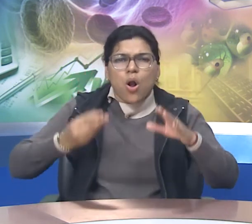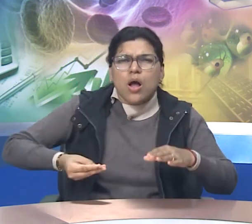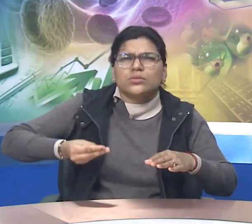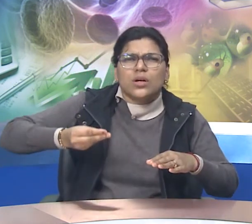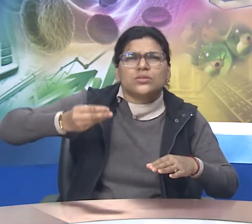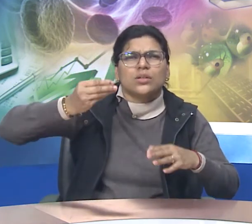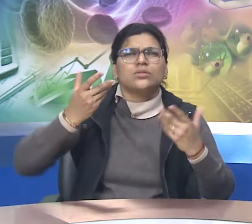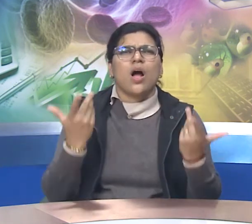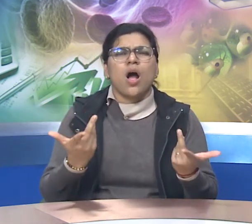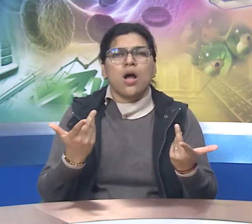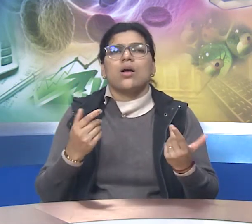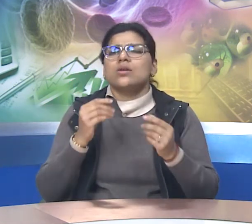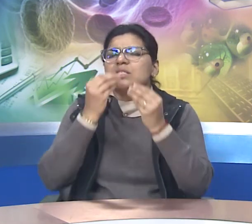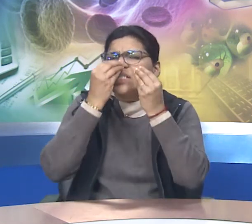Second point,